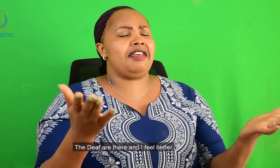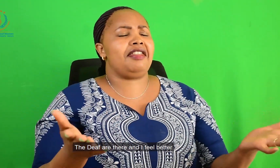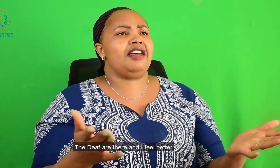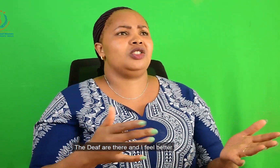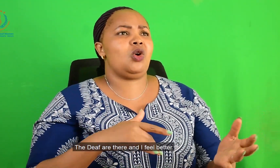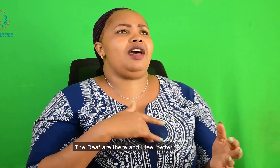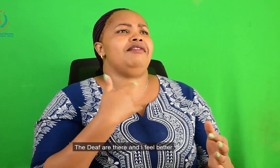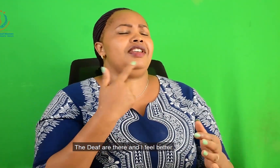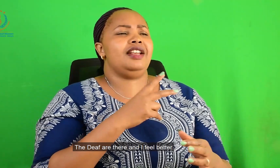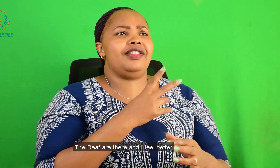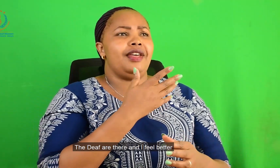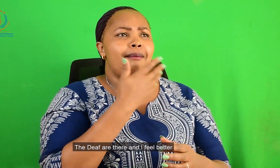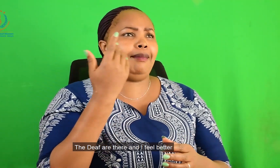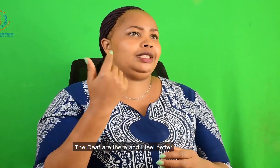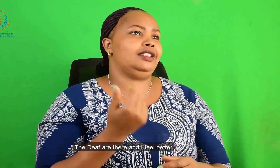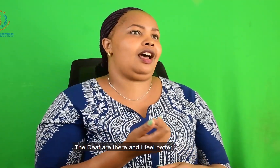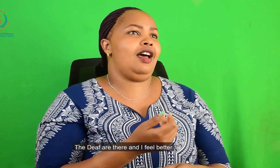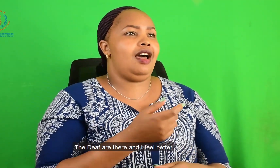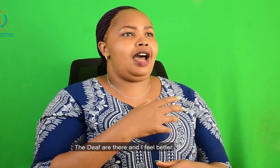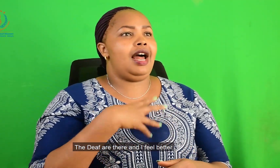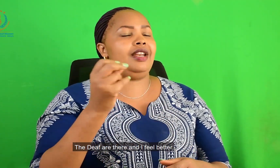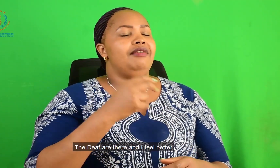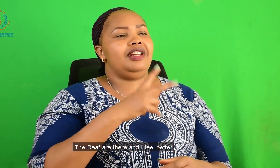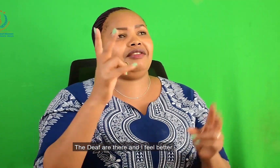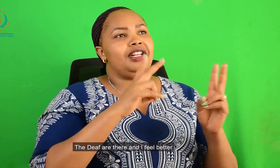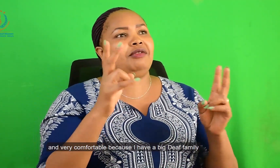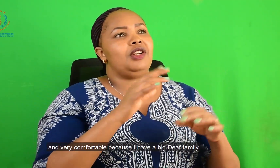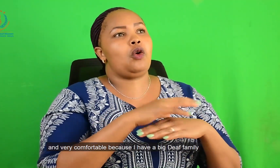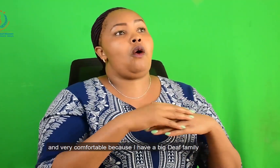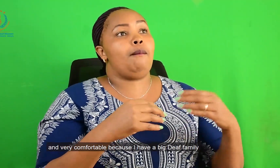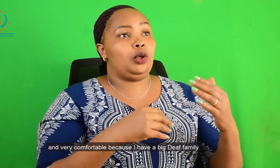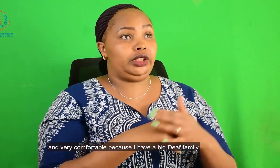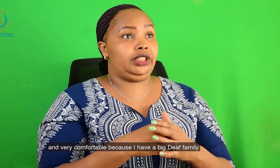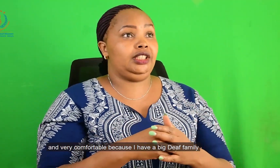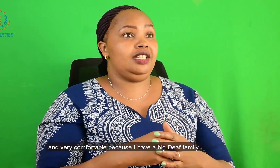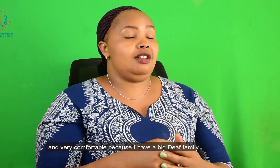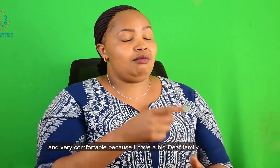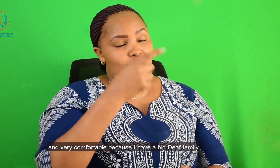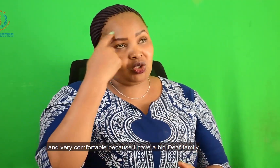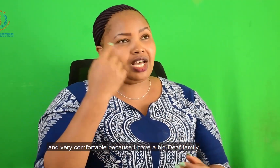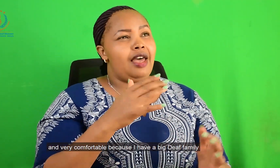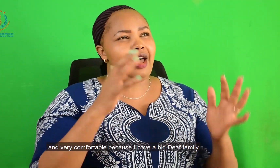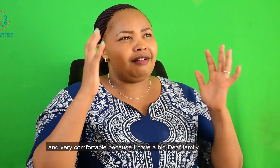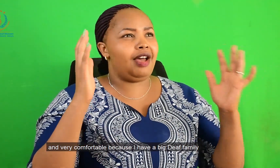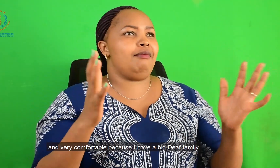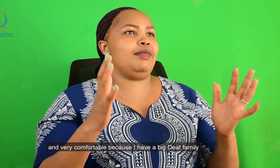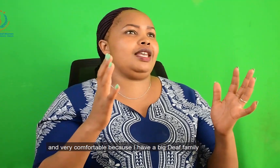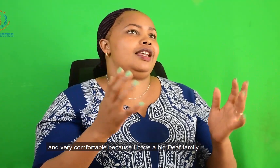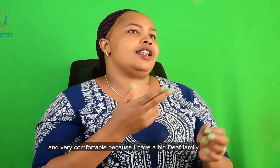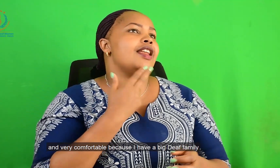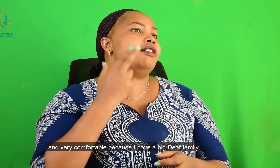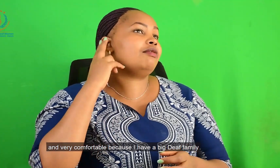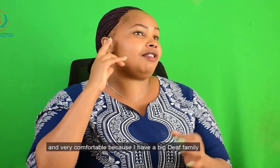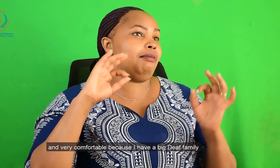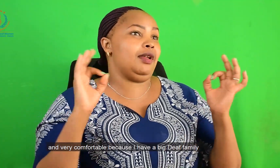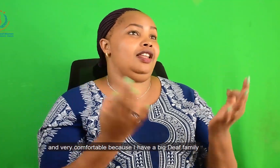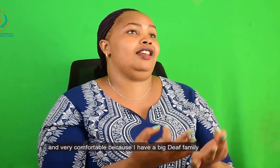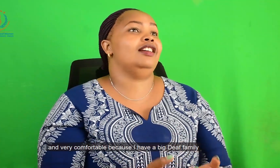there, and I feel better and very comfortable, because I have a big deaf family.